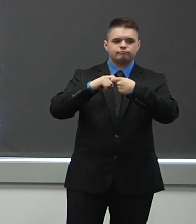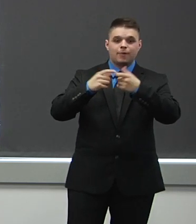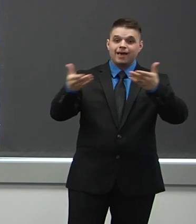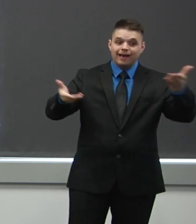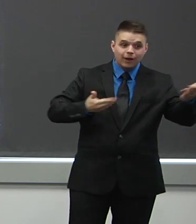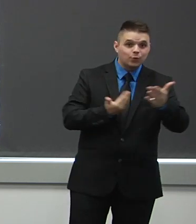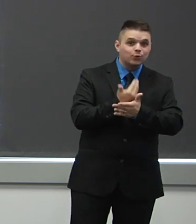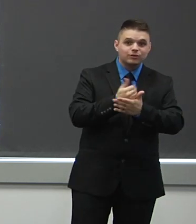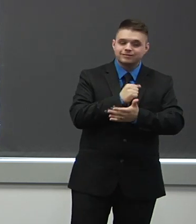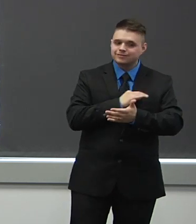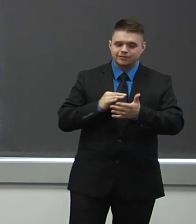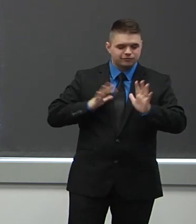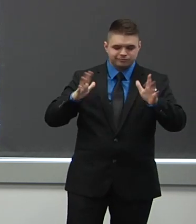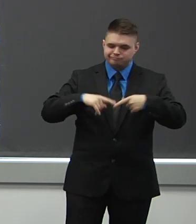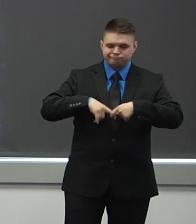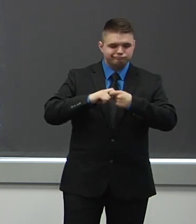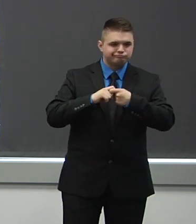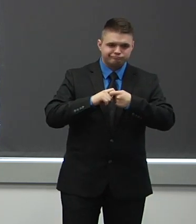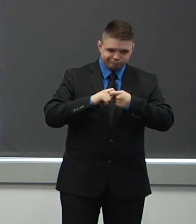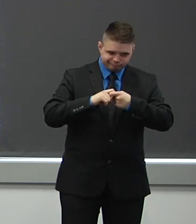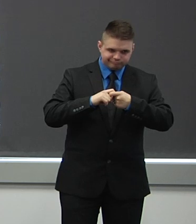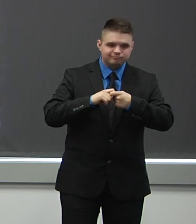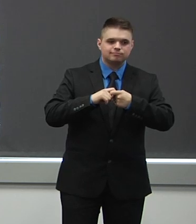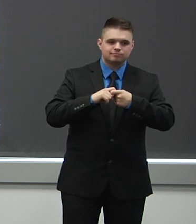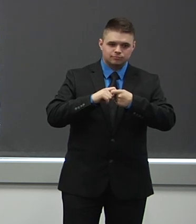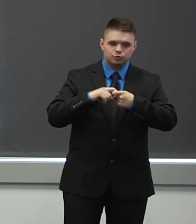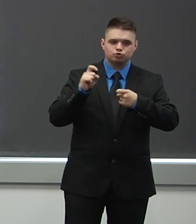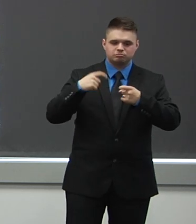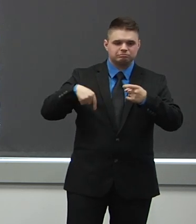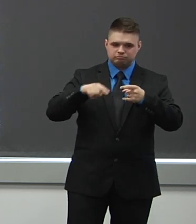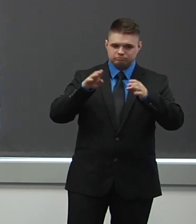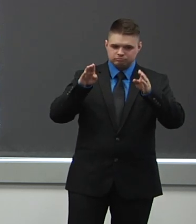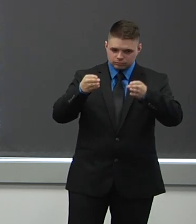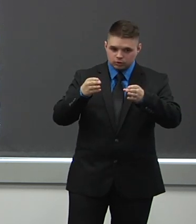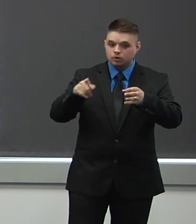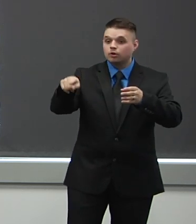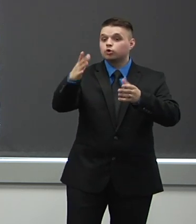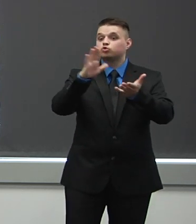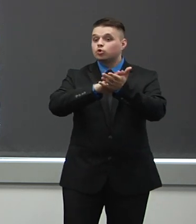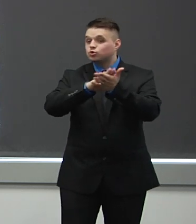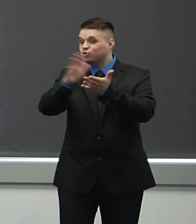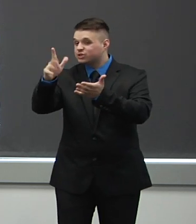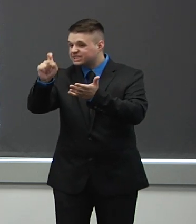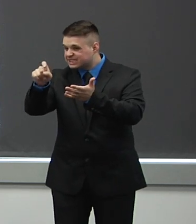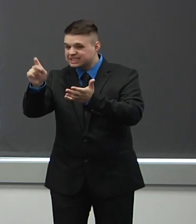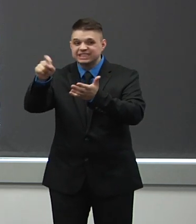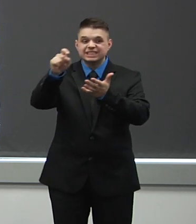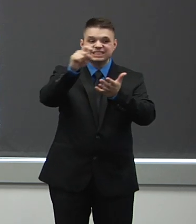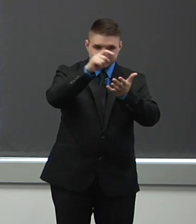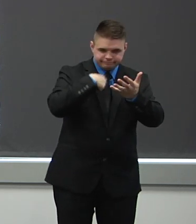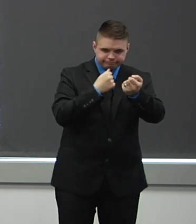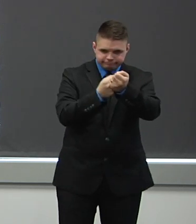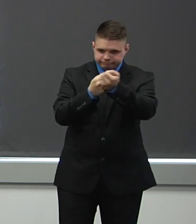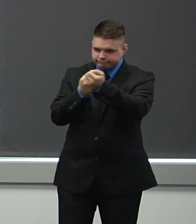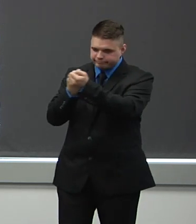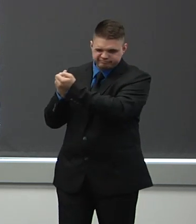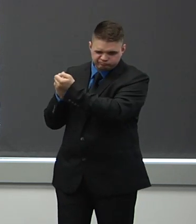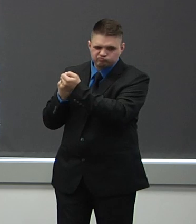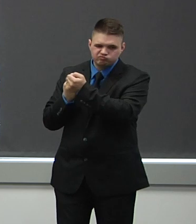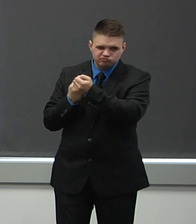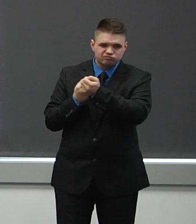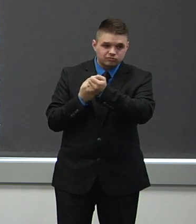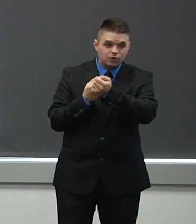on a school district by school district basis. Obviously, we've asked our school personnel to continue